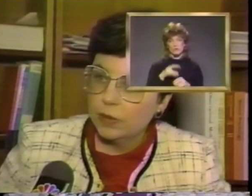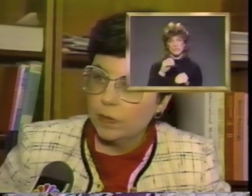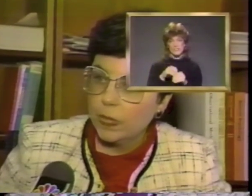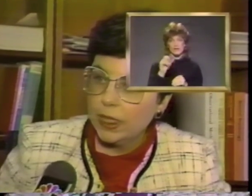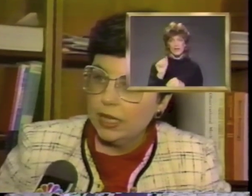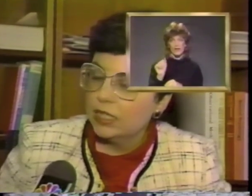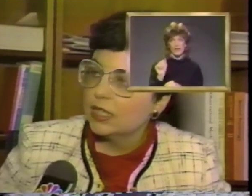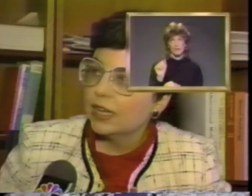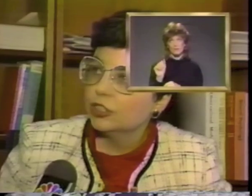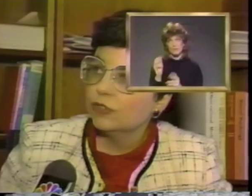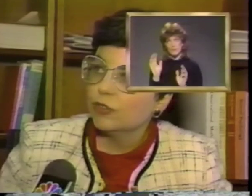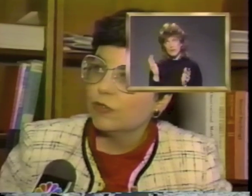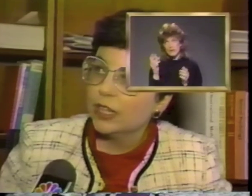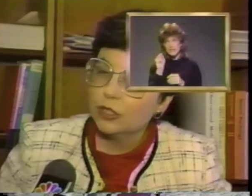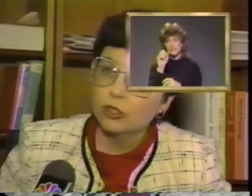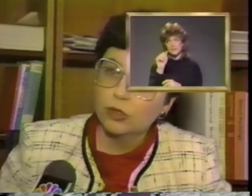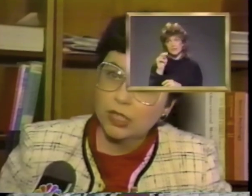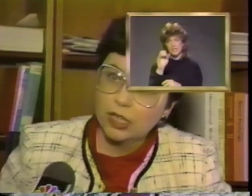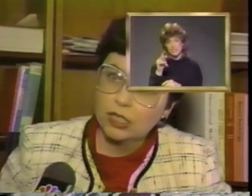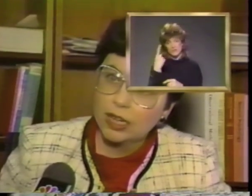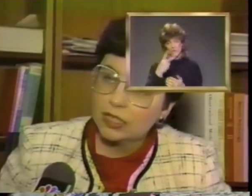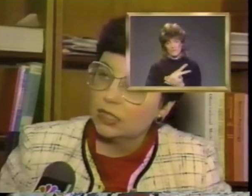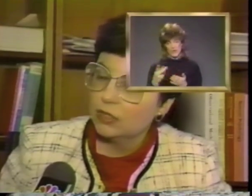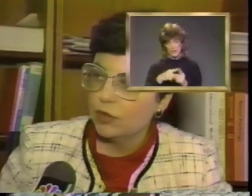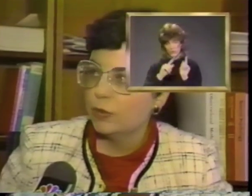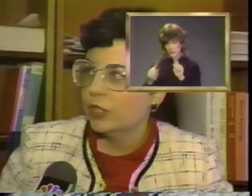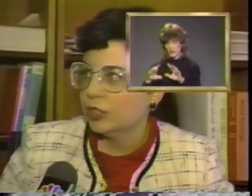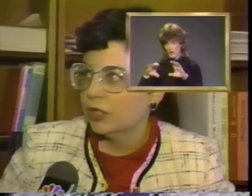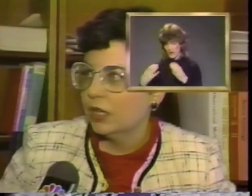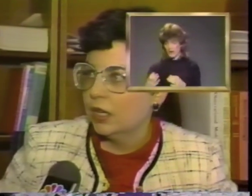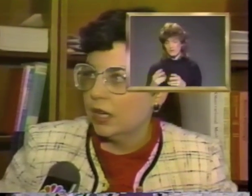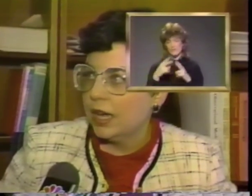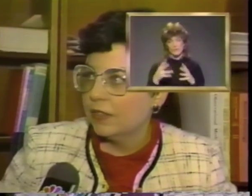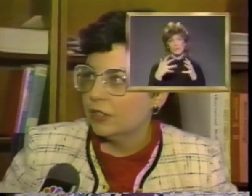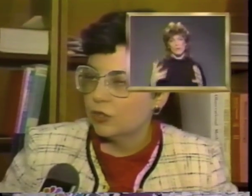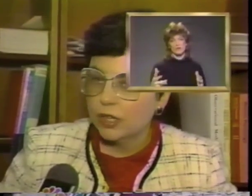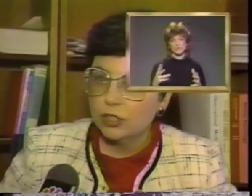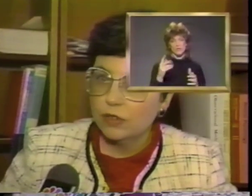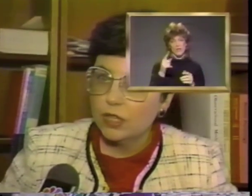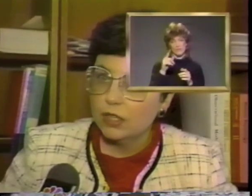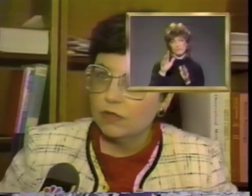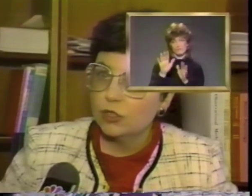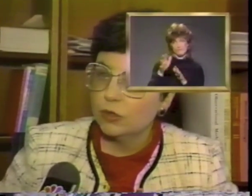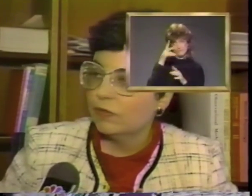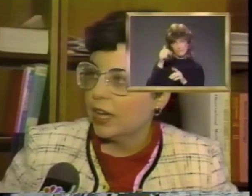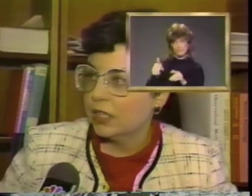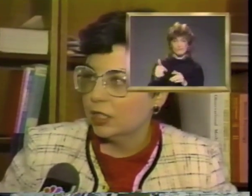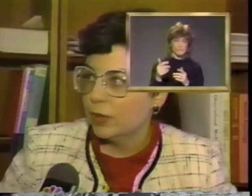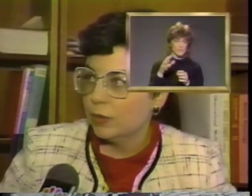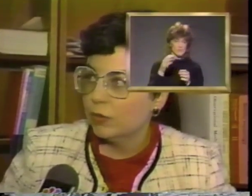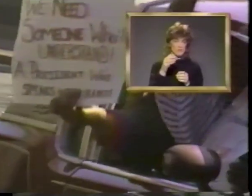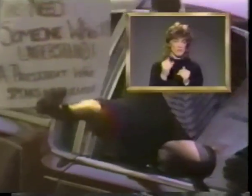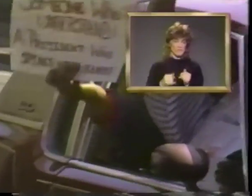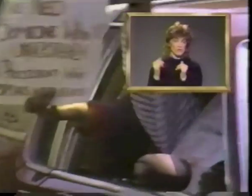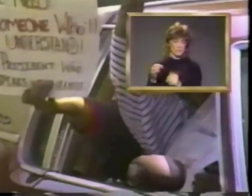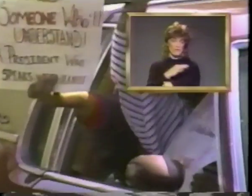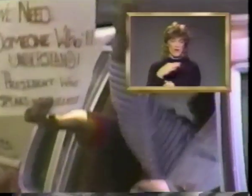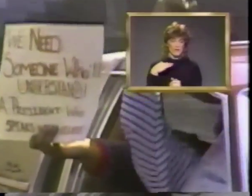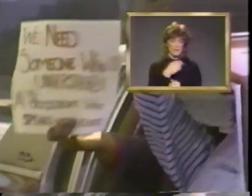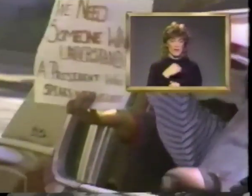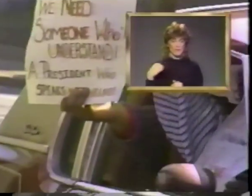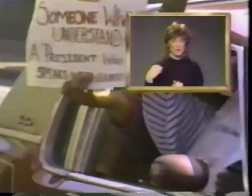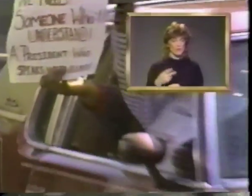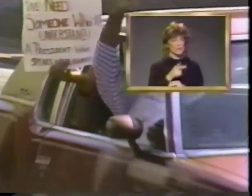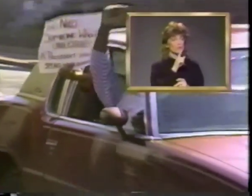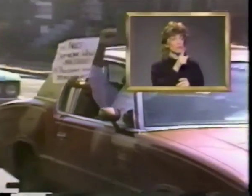any sanction for failure to attend classes is very much at the discretion of the individual faculty member. Truth was, a